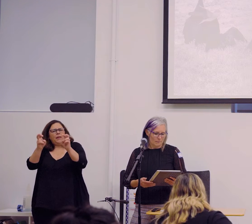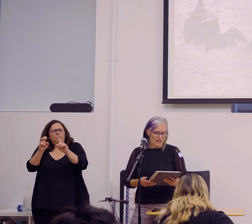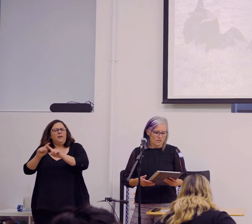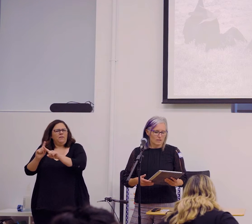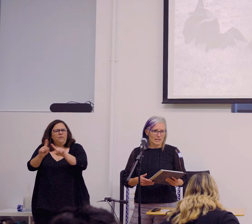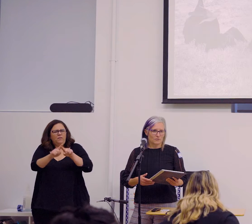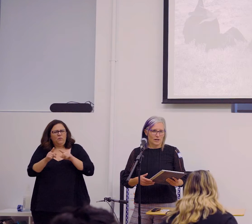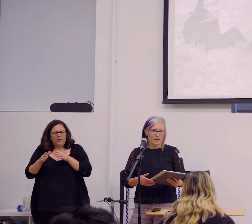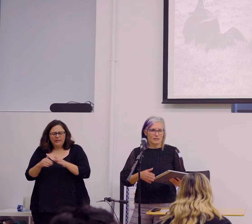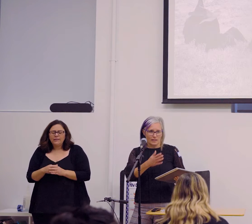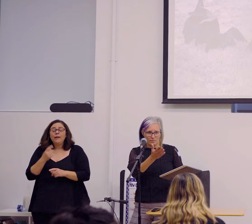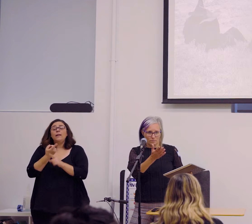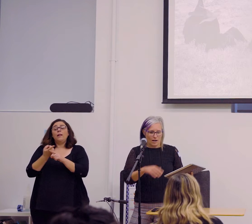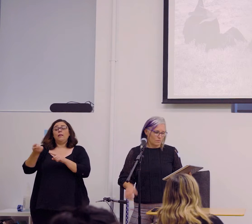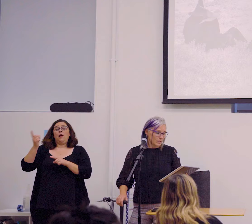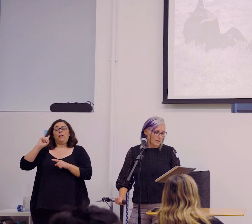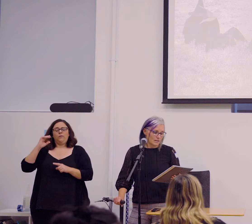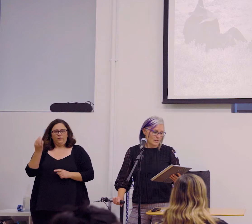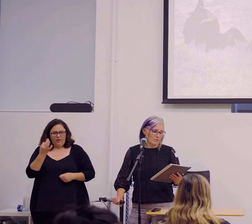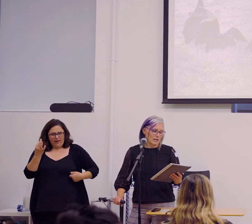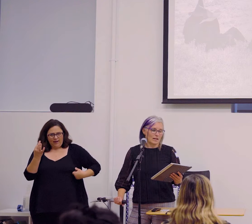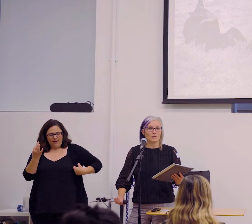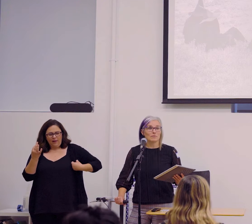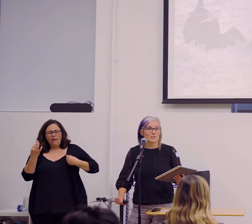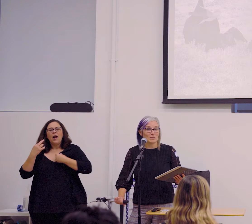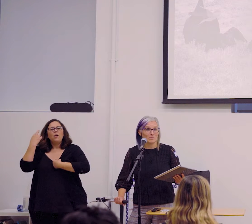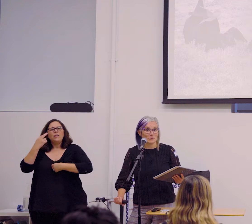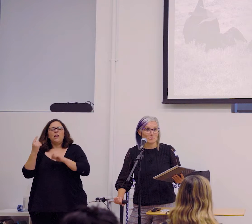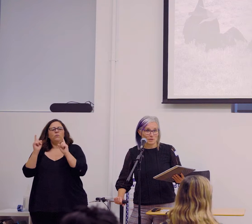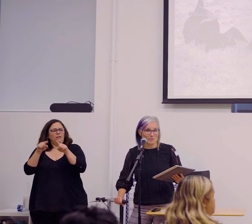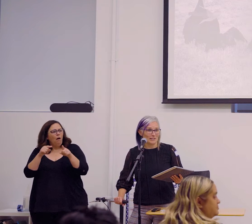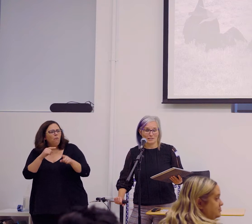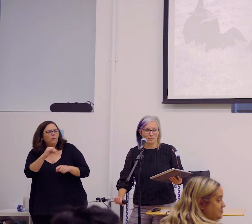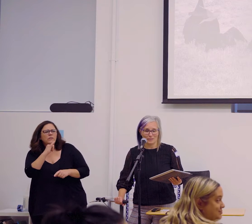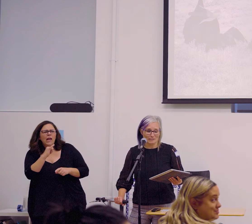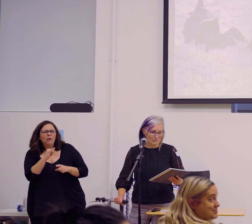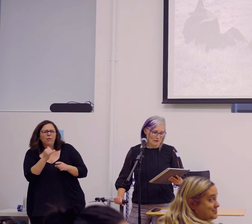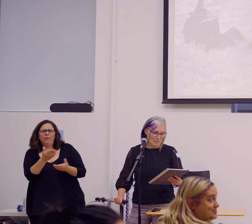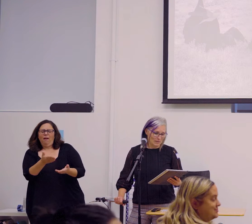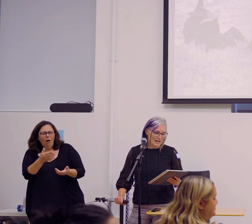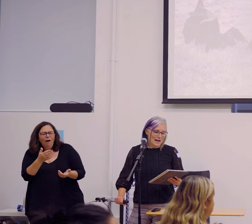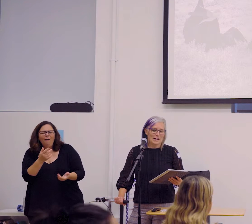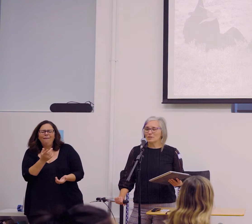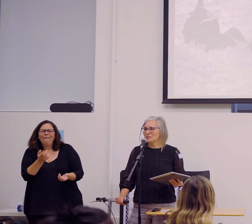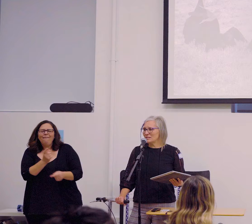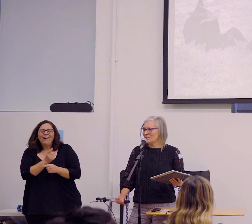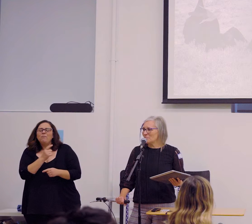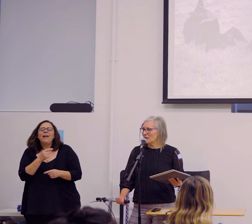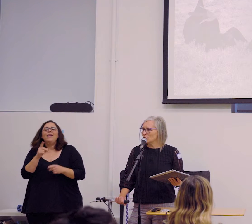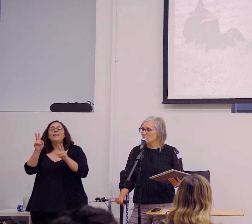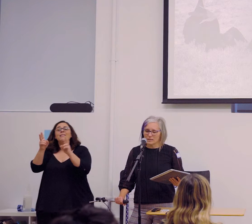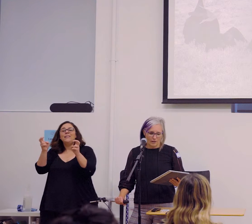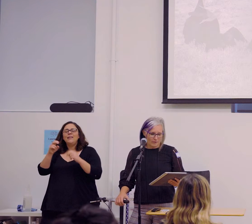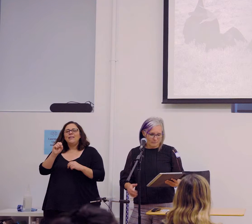ways. So last Friday, I realized I was at a gathering with somebody else in the room that I had completely forgotten about, but it was said